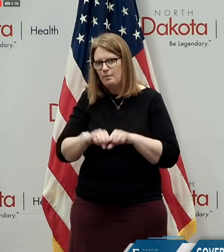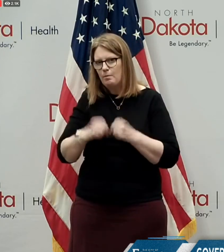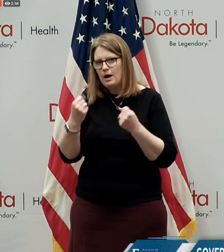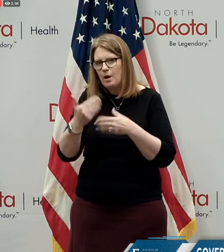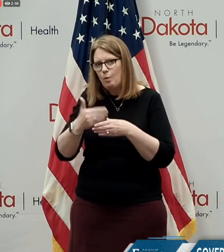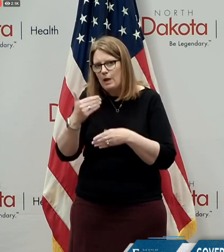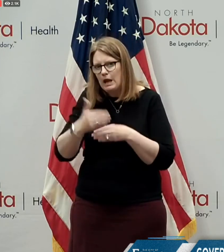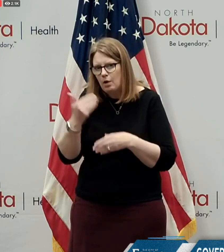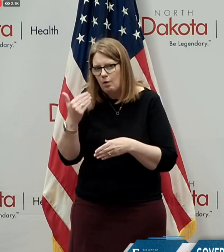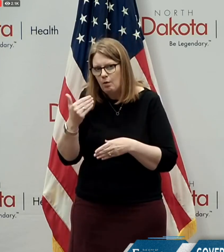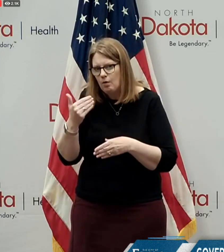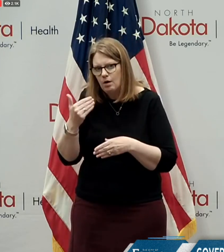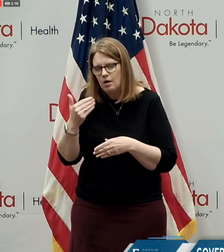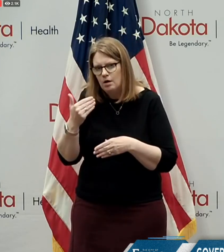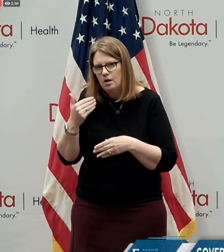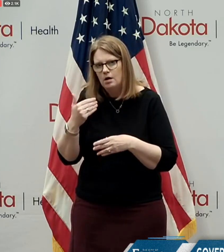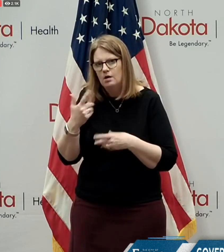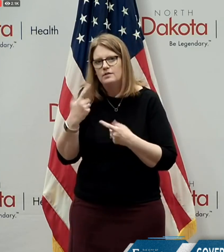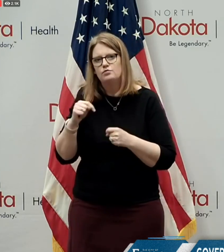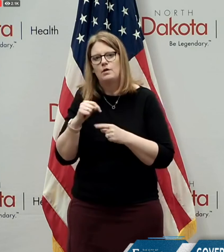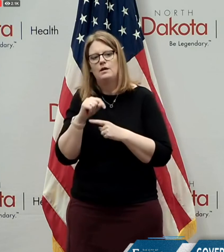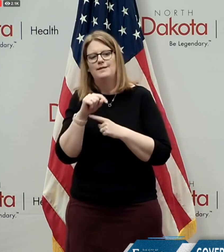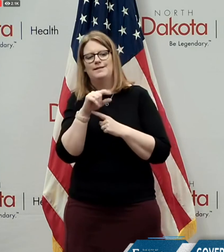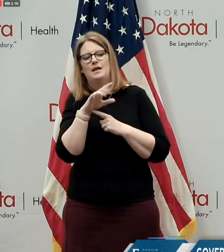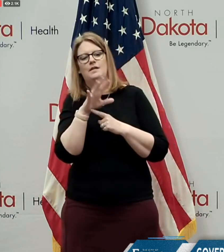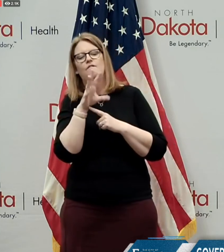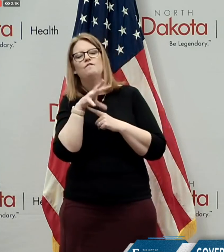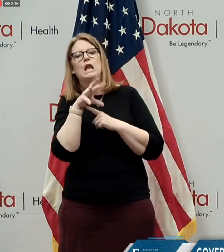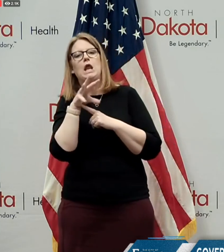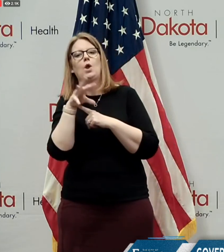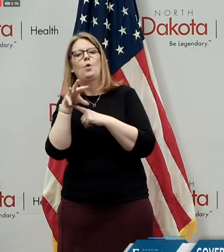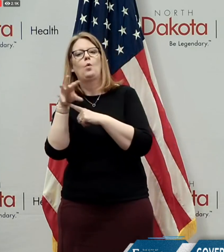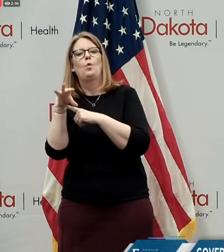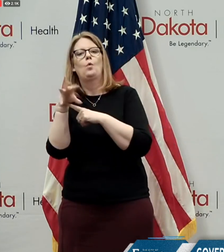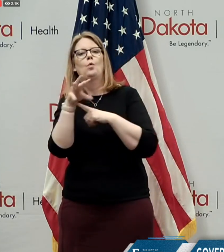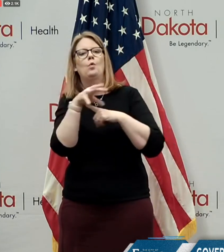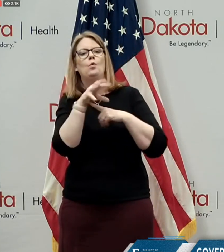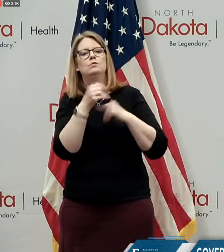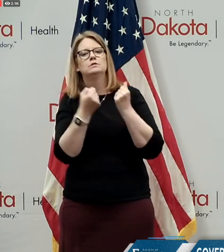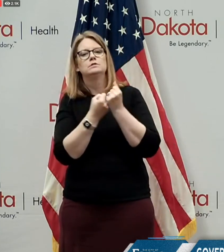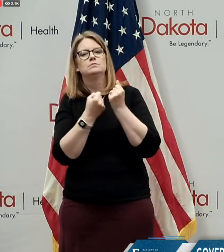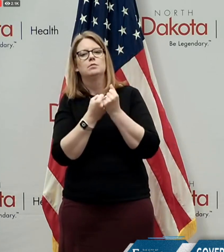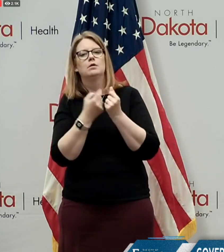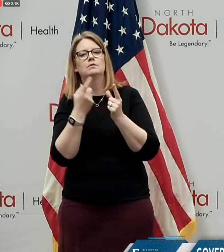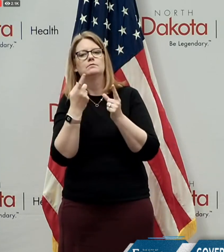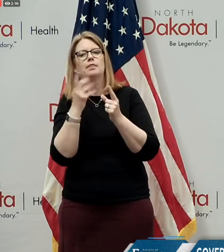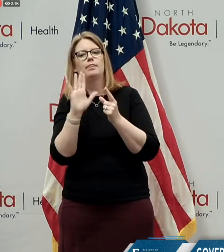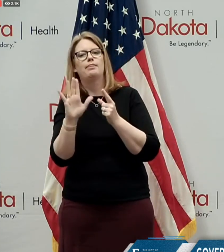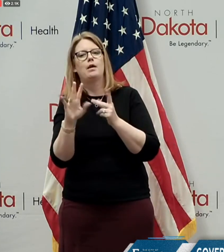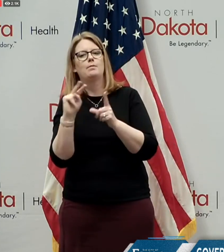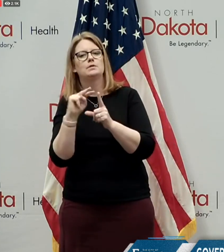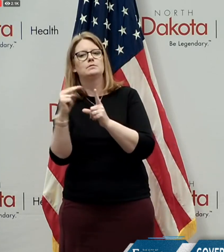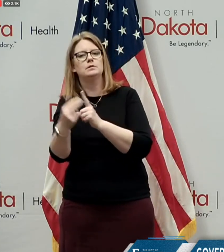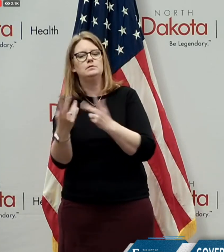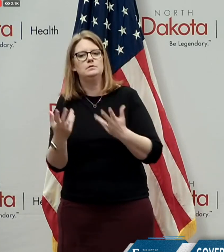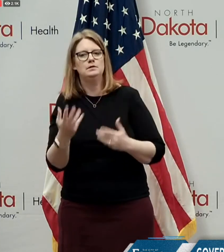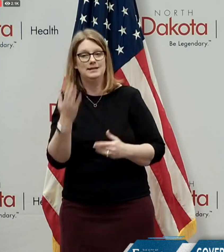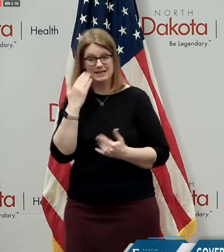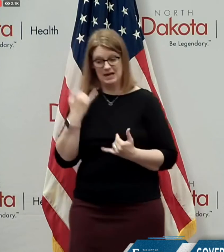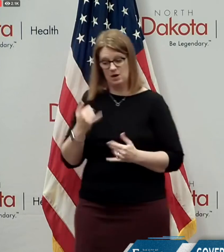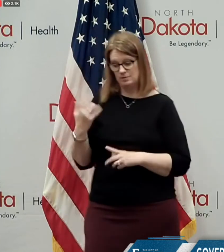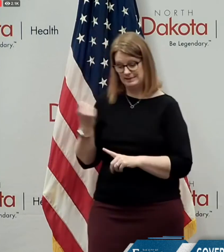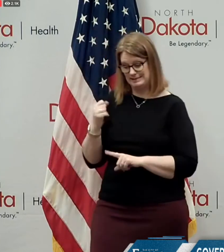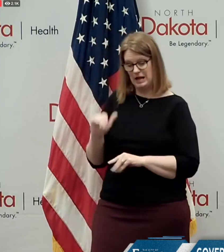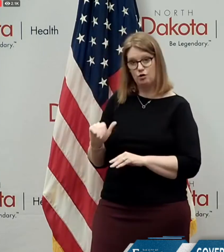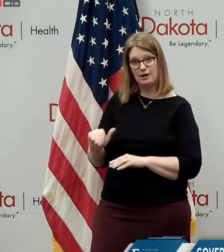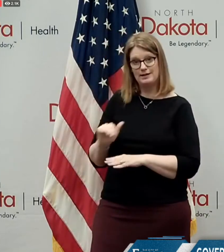trying to get video that will support their narrative. And the most amazing thing of all is that through everything that went on, say again on Saturday night,